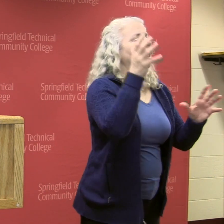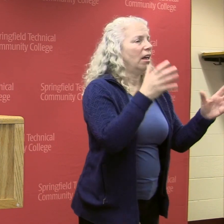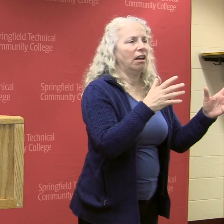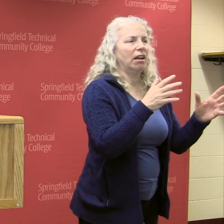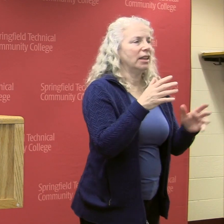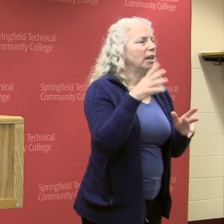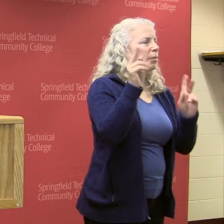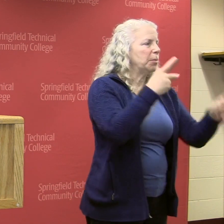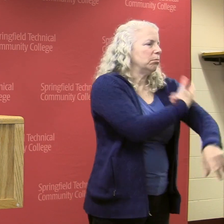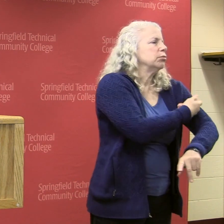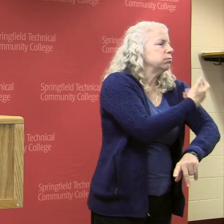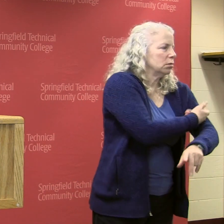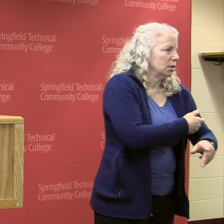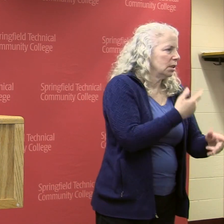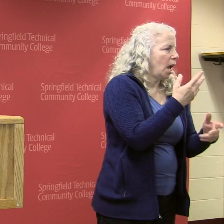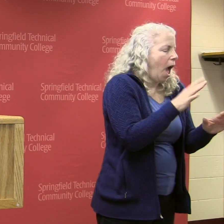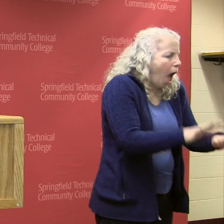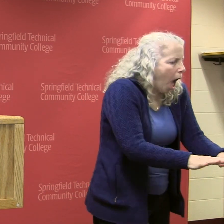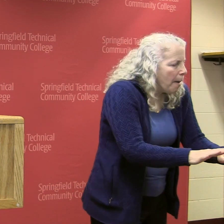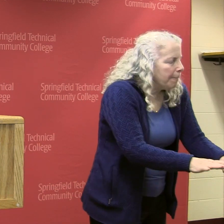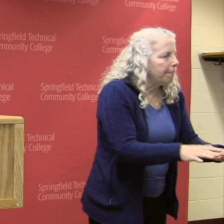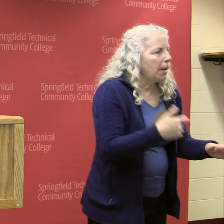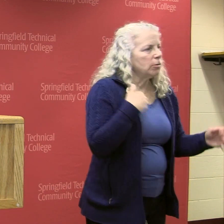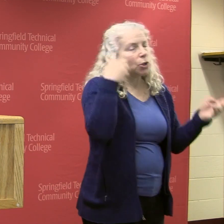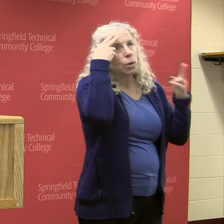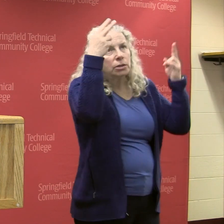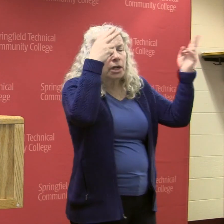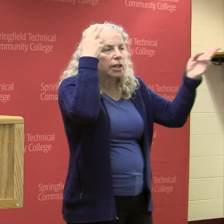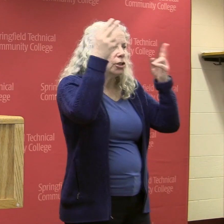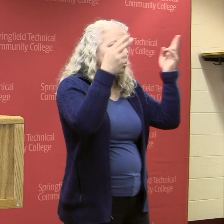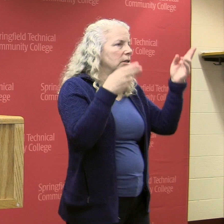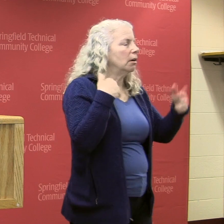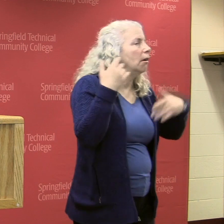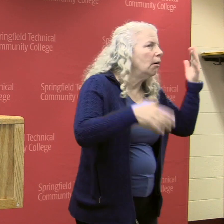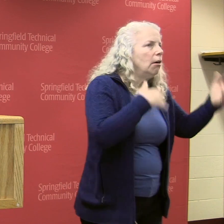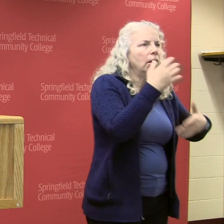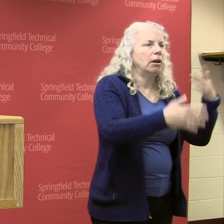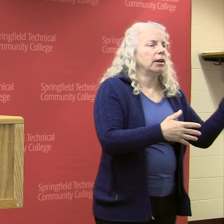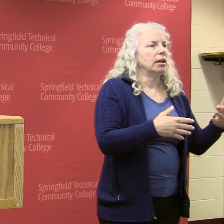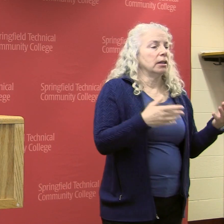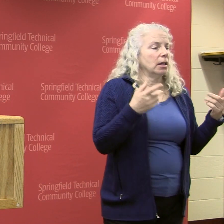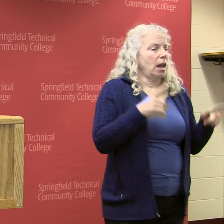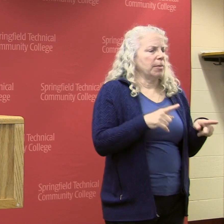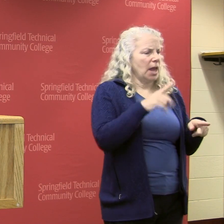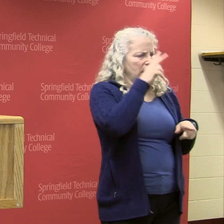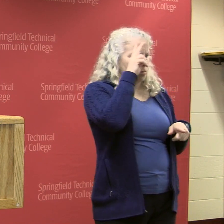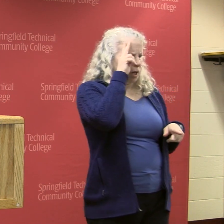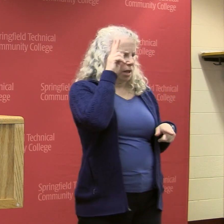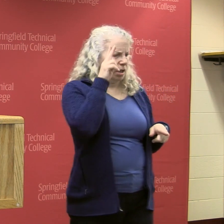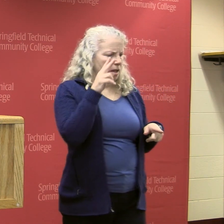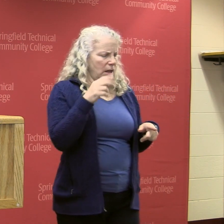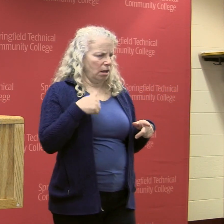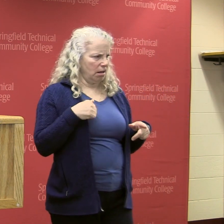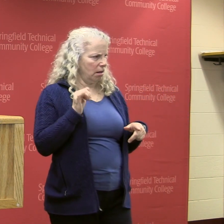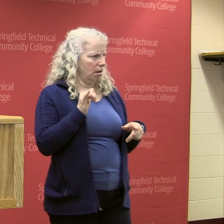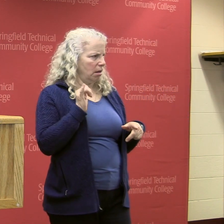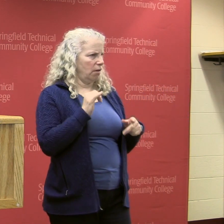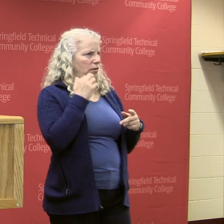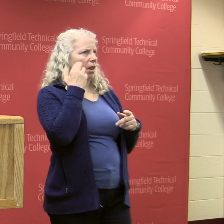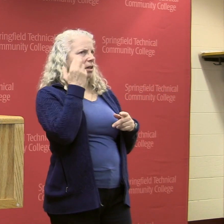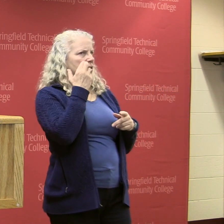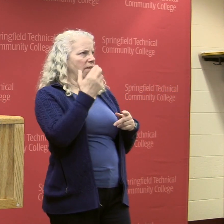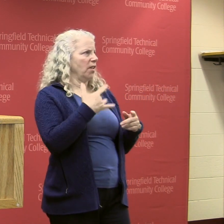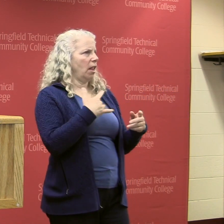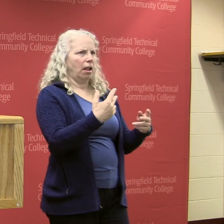me down. I was having hallucinations in the process. In that moment, everything changed before my thoughts and eyes. I'm